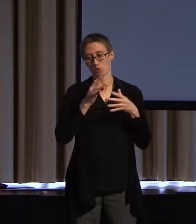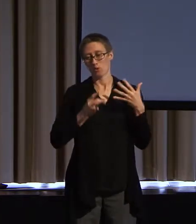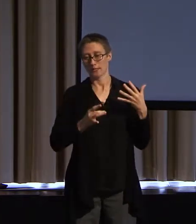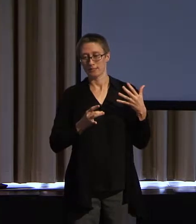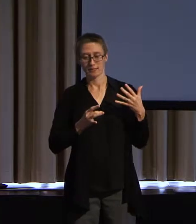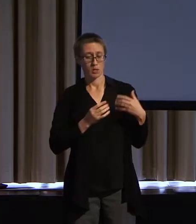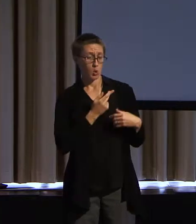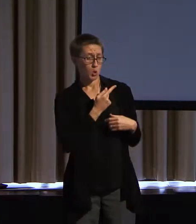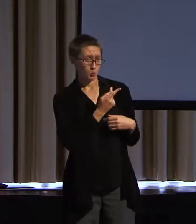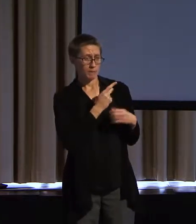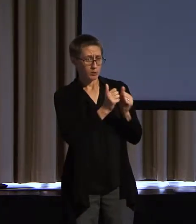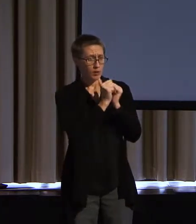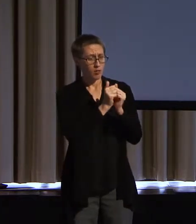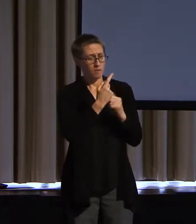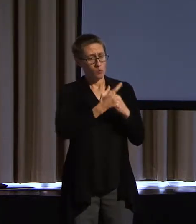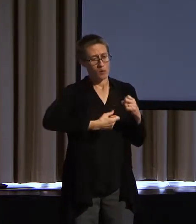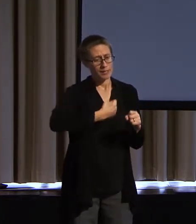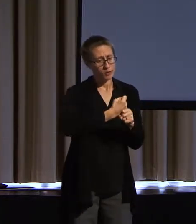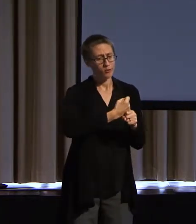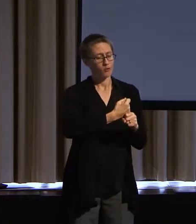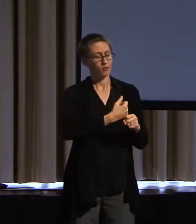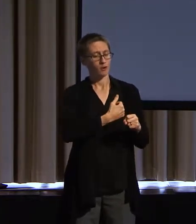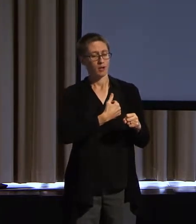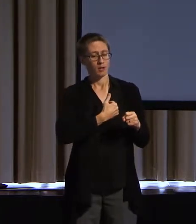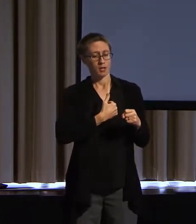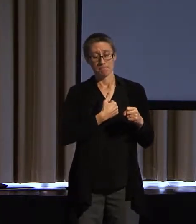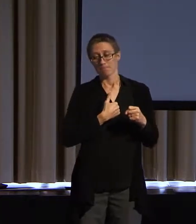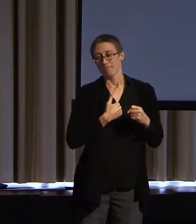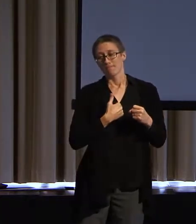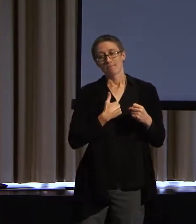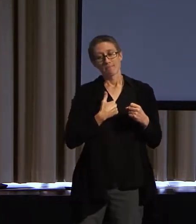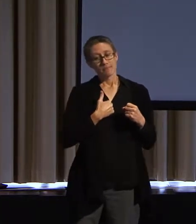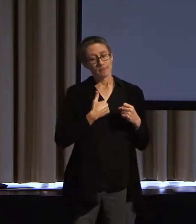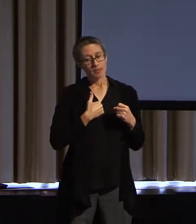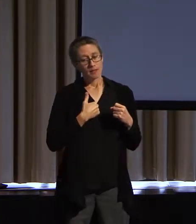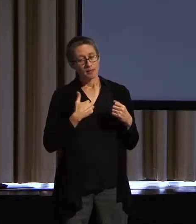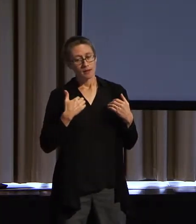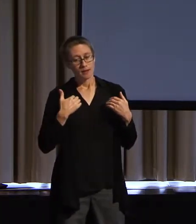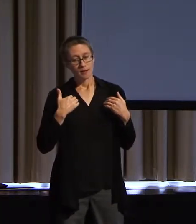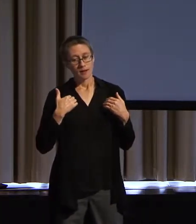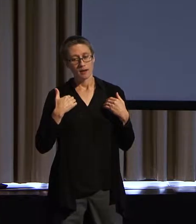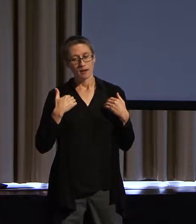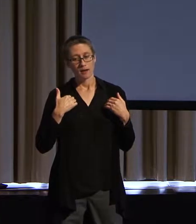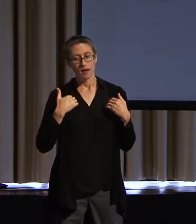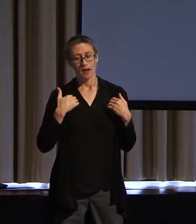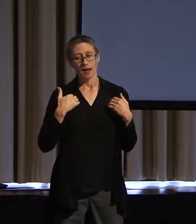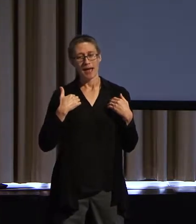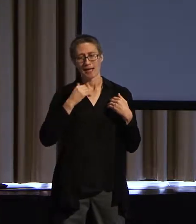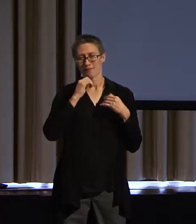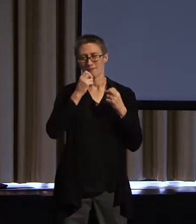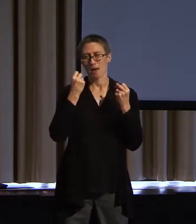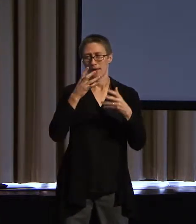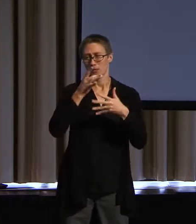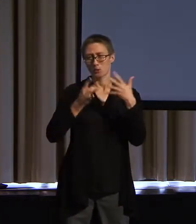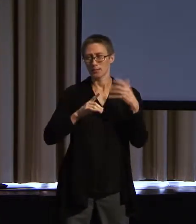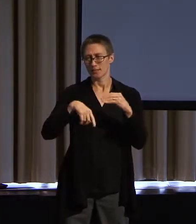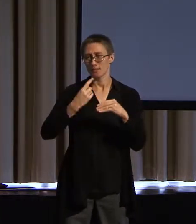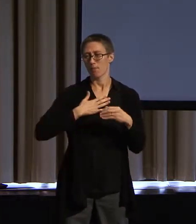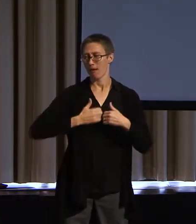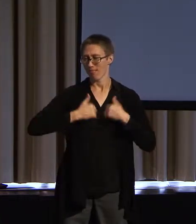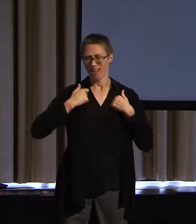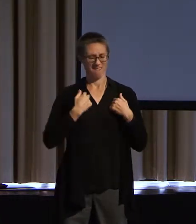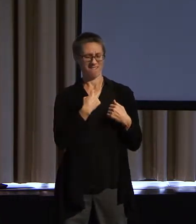a year. I had made choices about my life based on where a relationship was headed. I felt stuck in my anger and fear, but